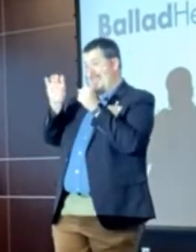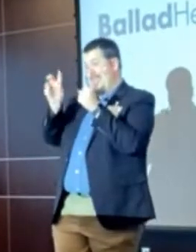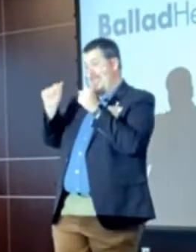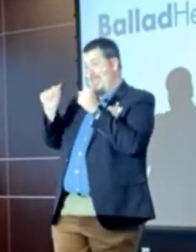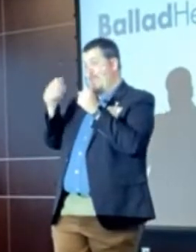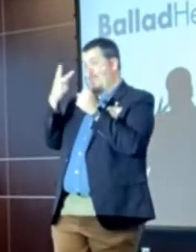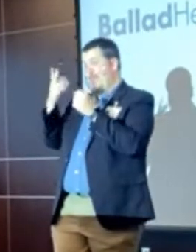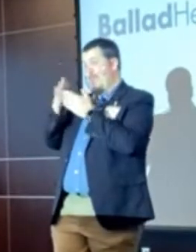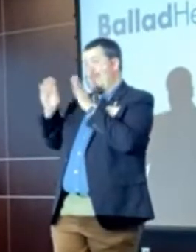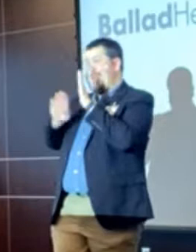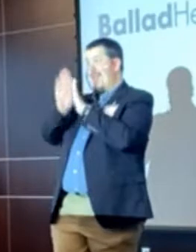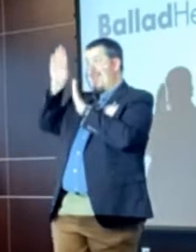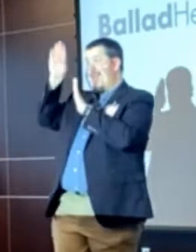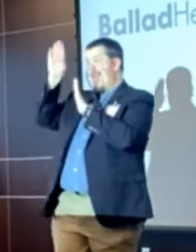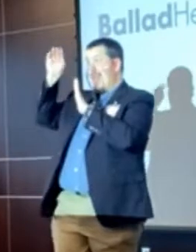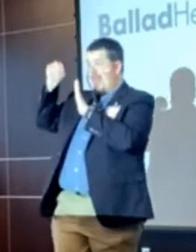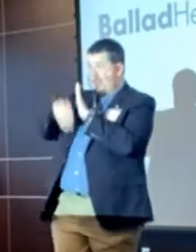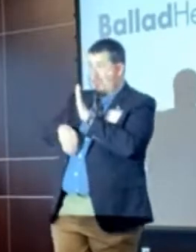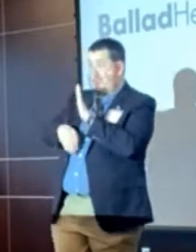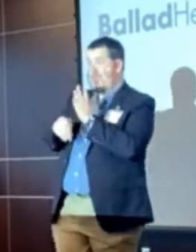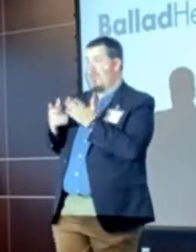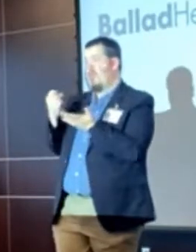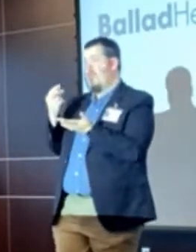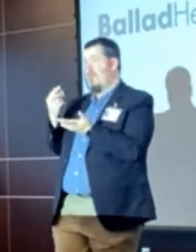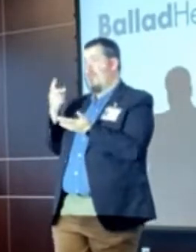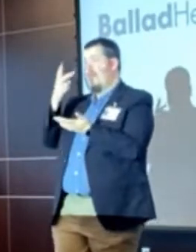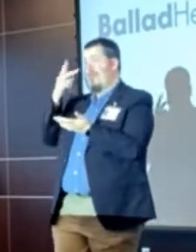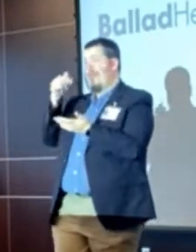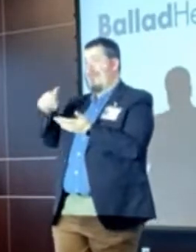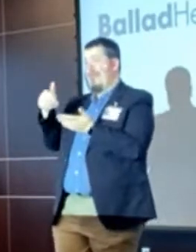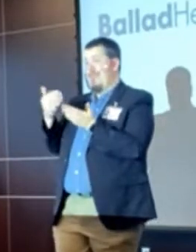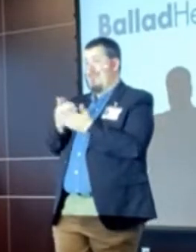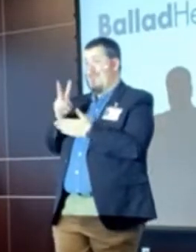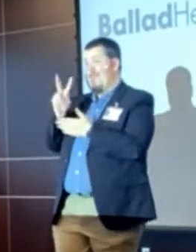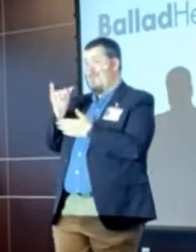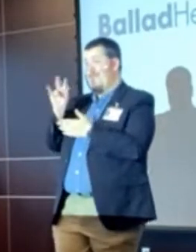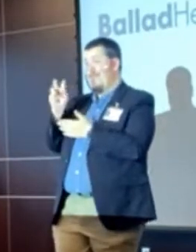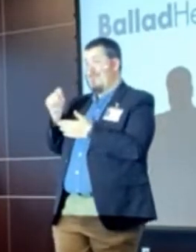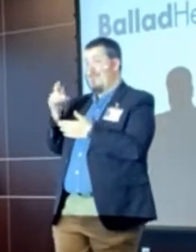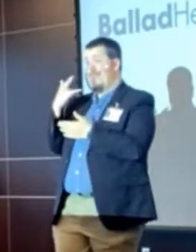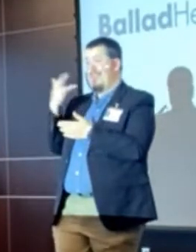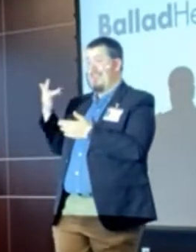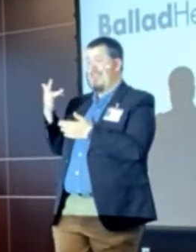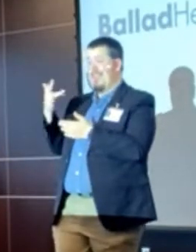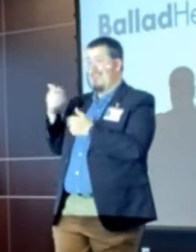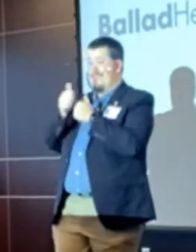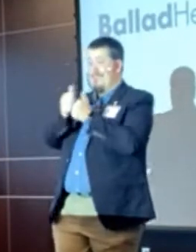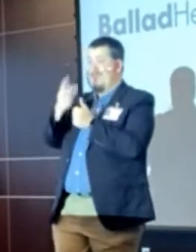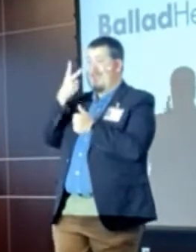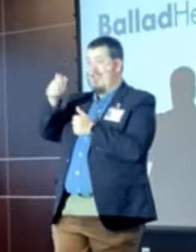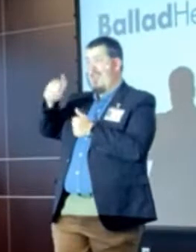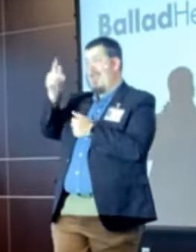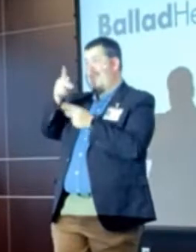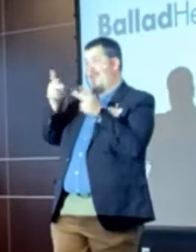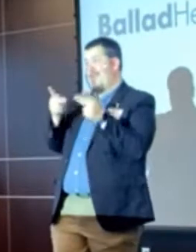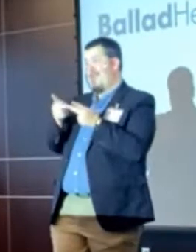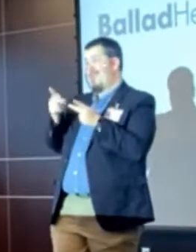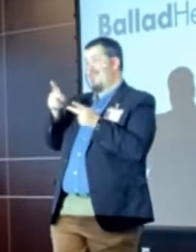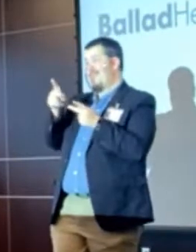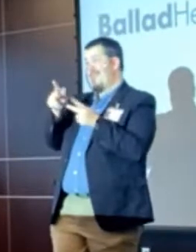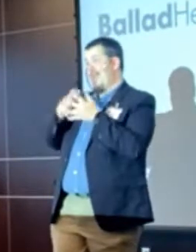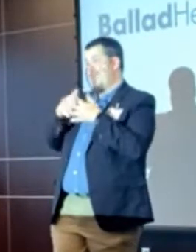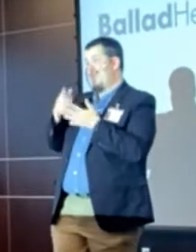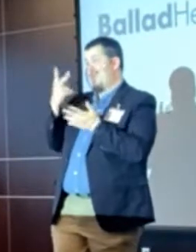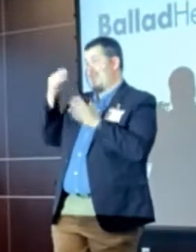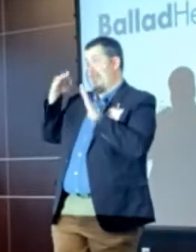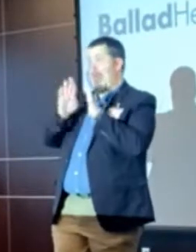a spike and then a decrease. So I think this variant is kind of following what we've seen in other parts of the country right